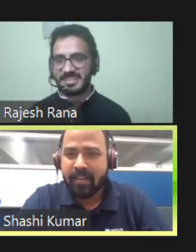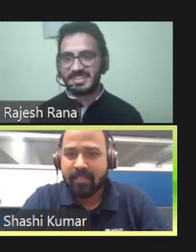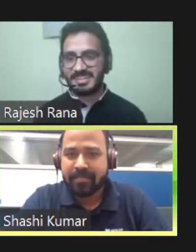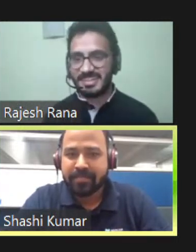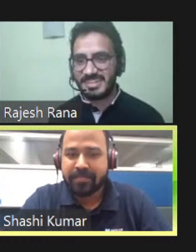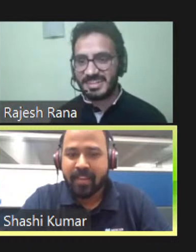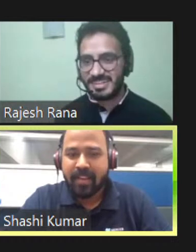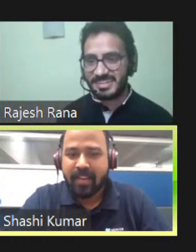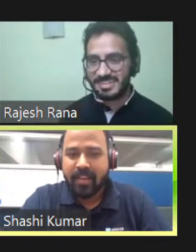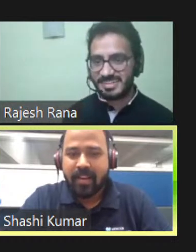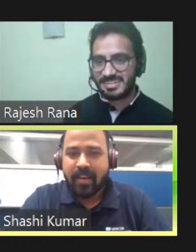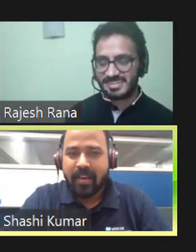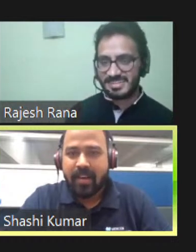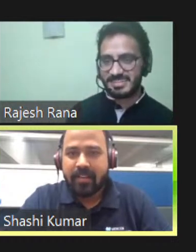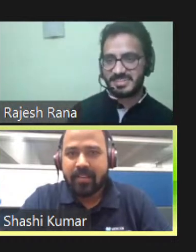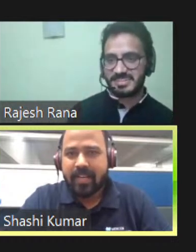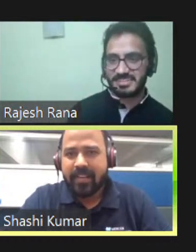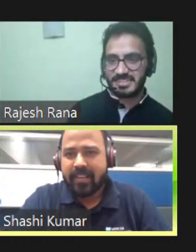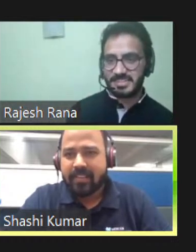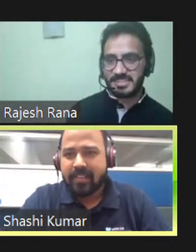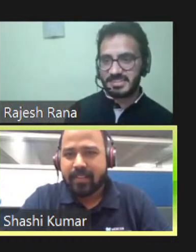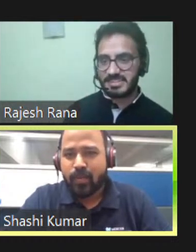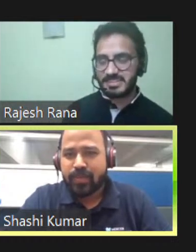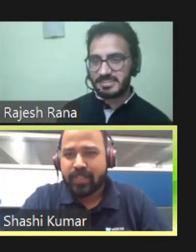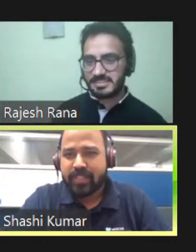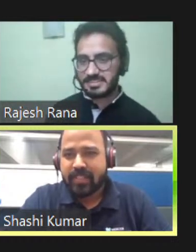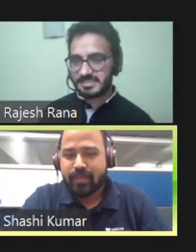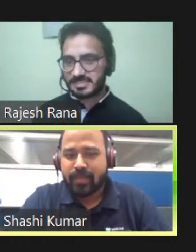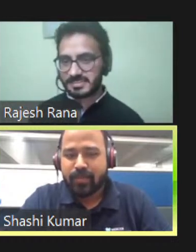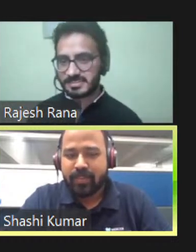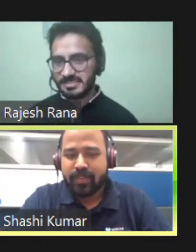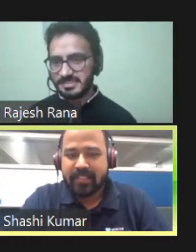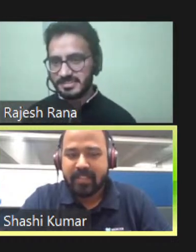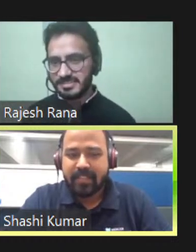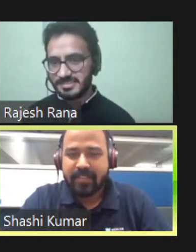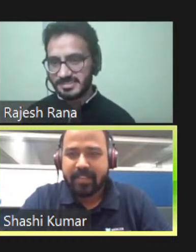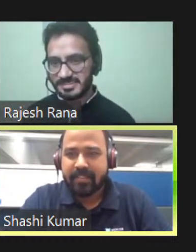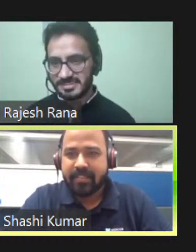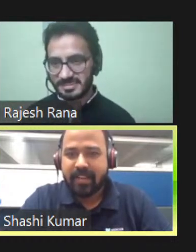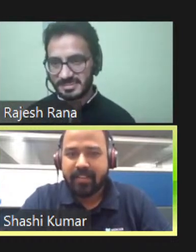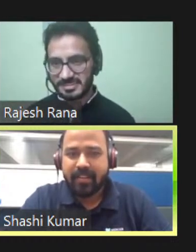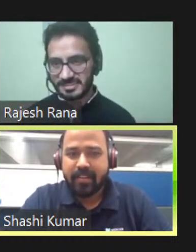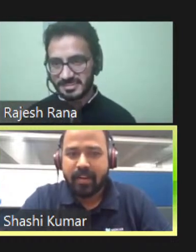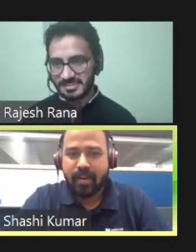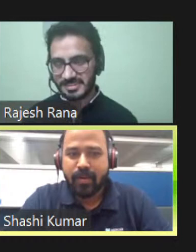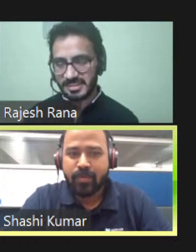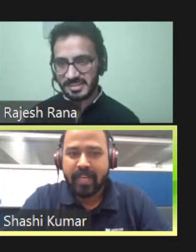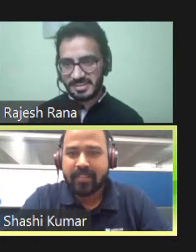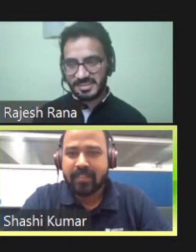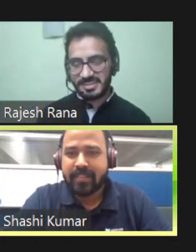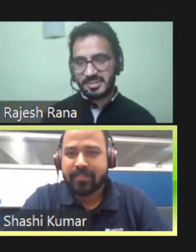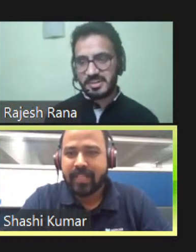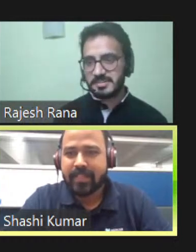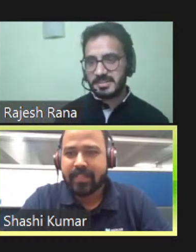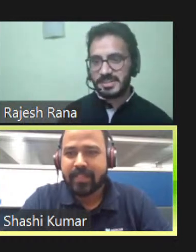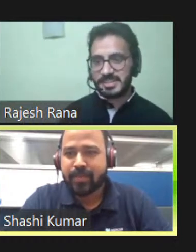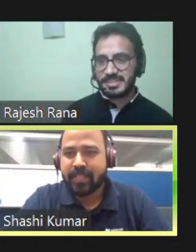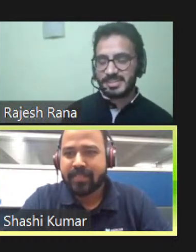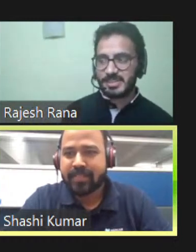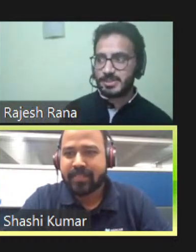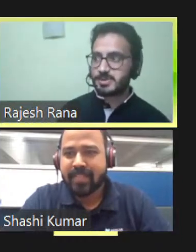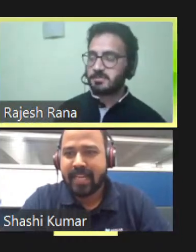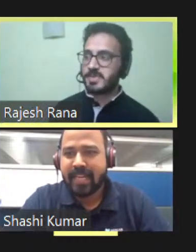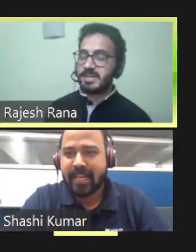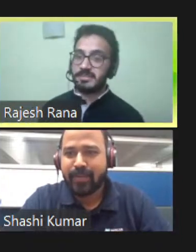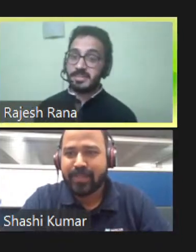Bell? And I guess what is related here? I think how Alexander is Uh, related to